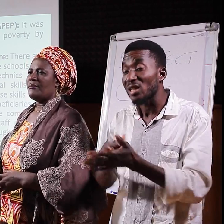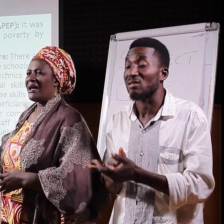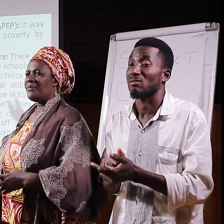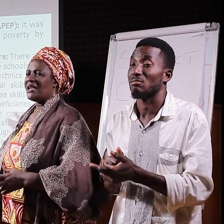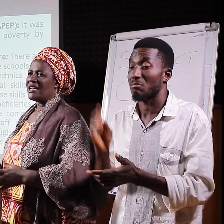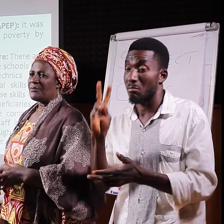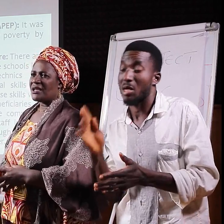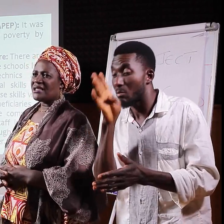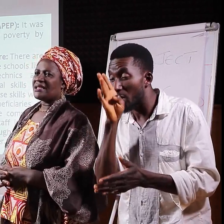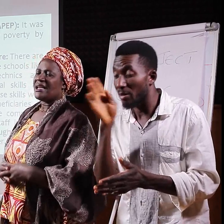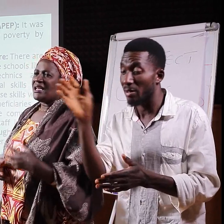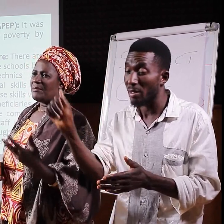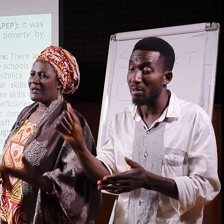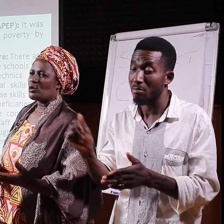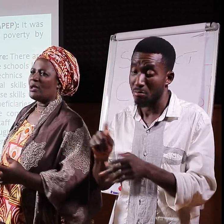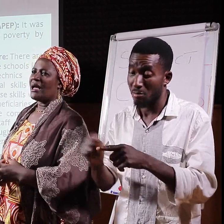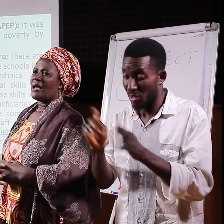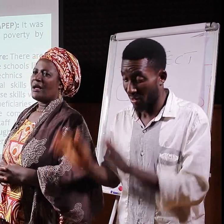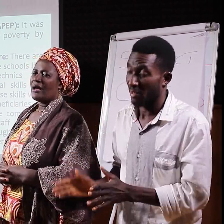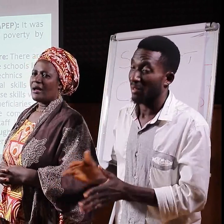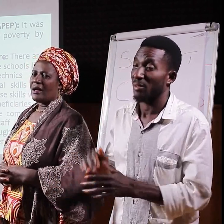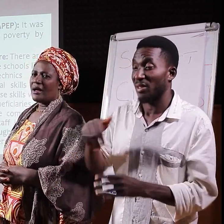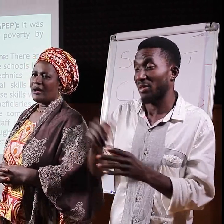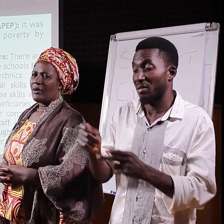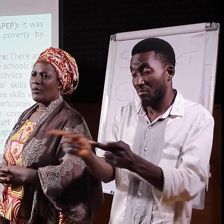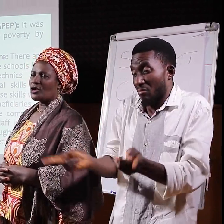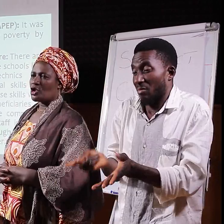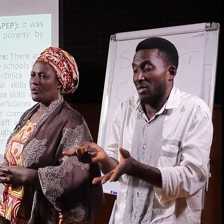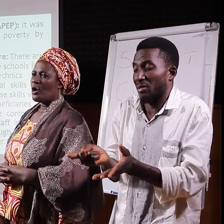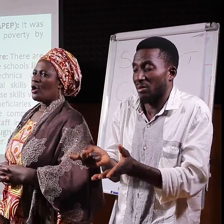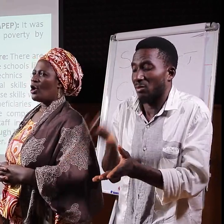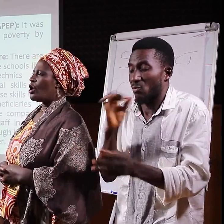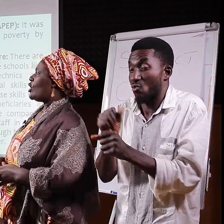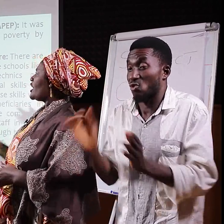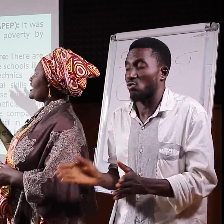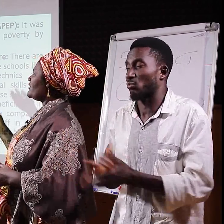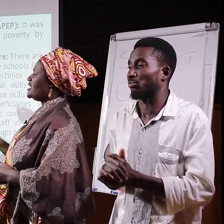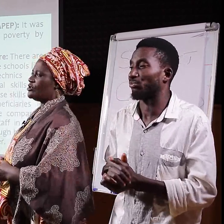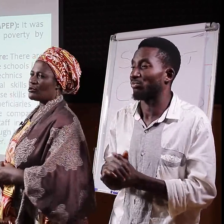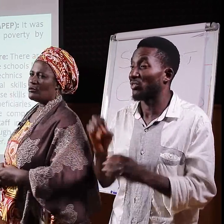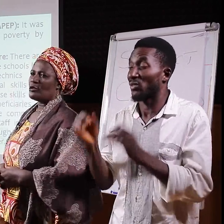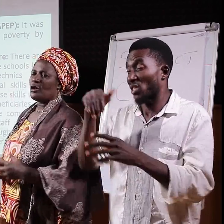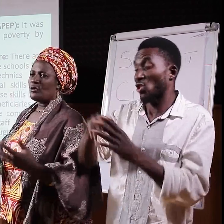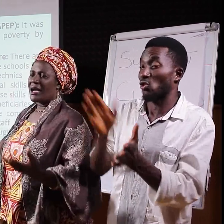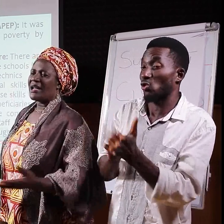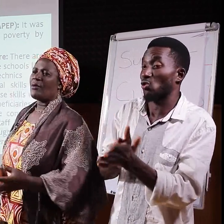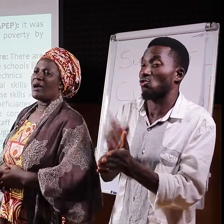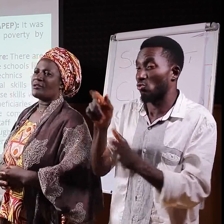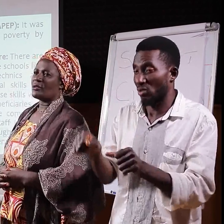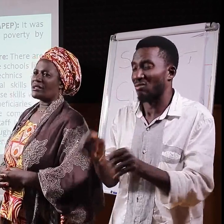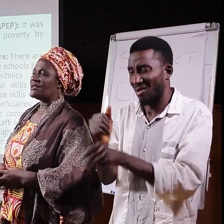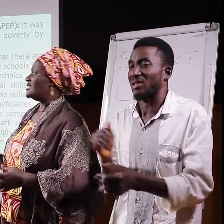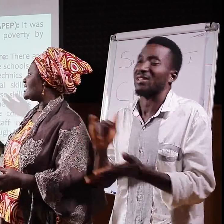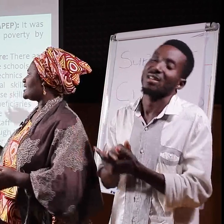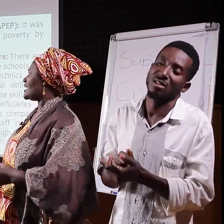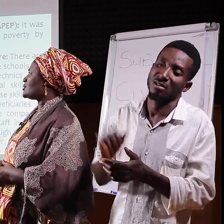skills by being an apprentice in a particular workshop, or even in schools. You can acquire